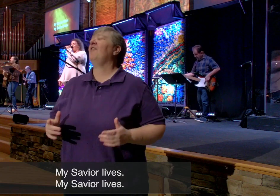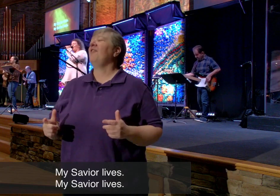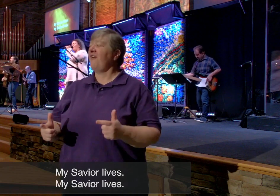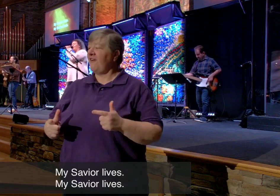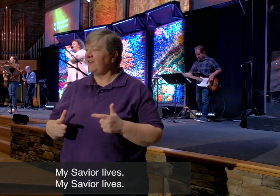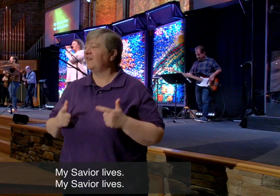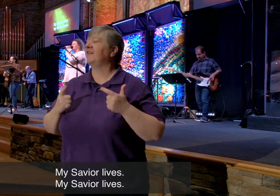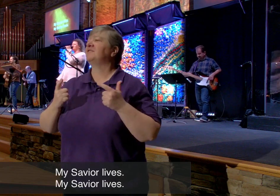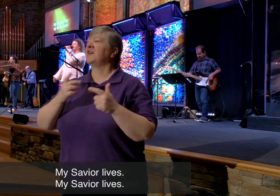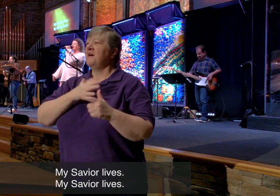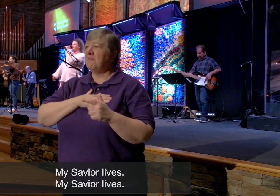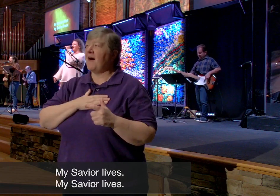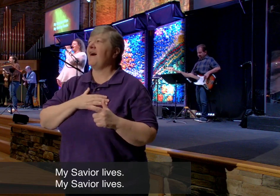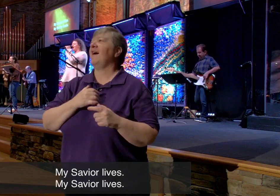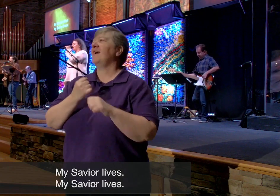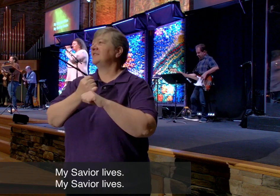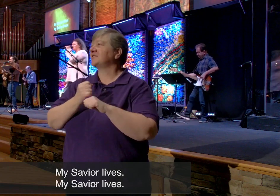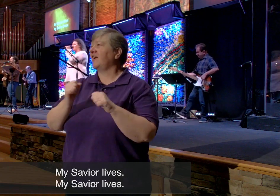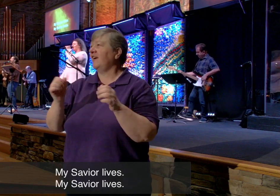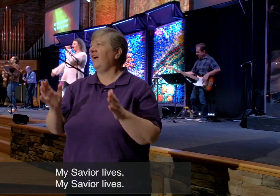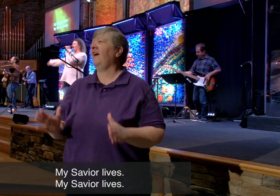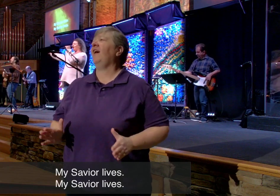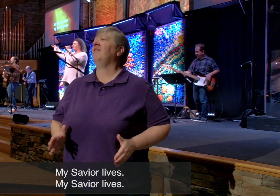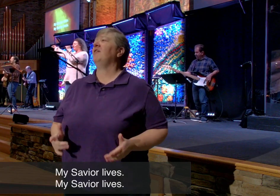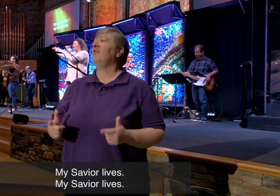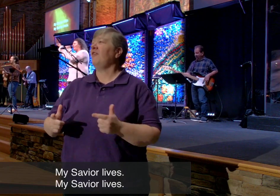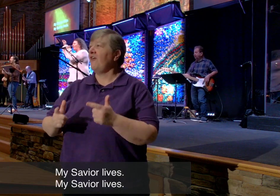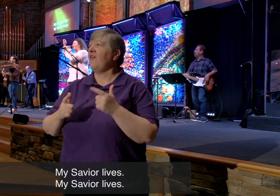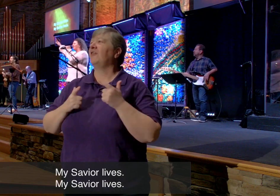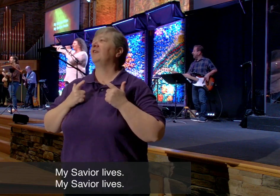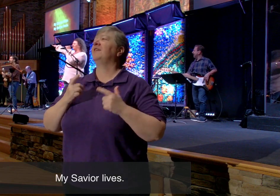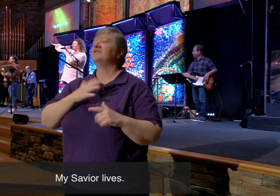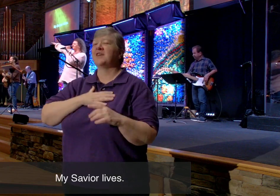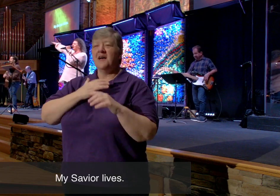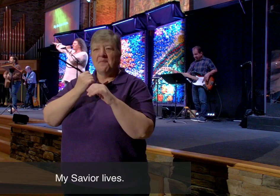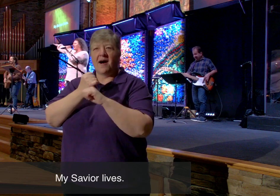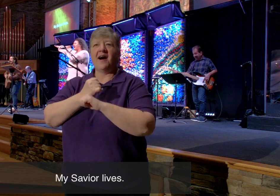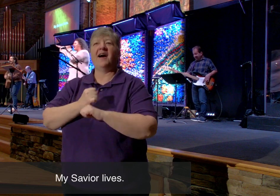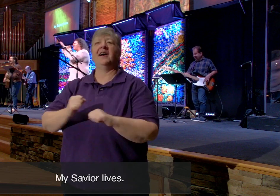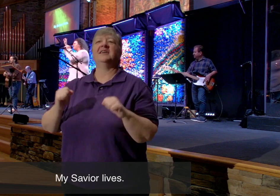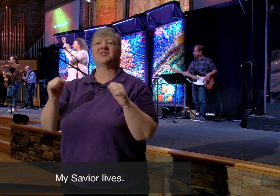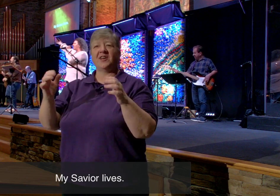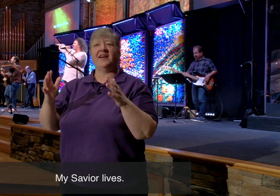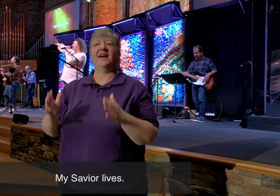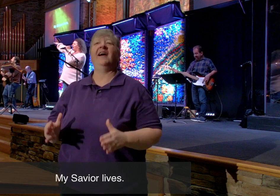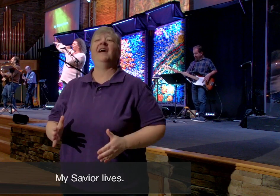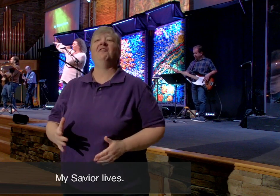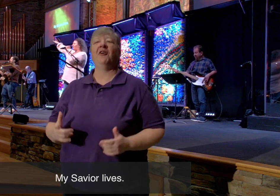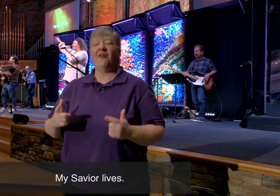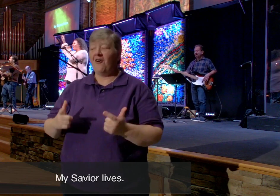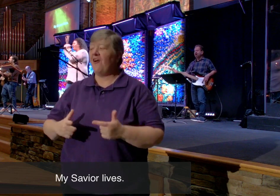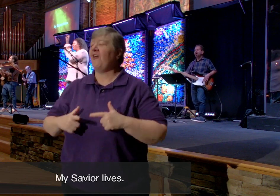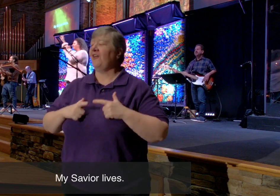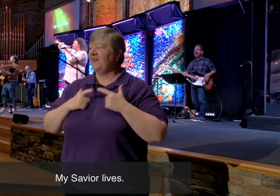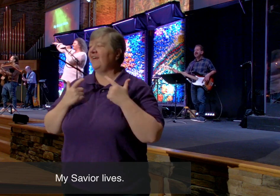My Savior lives. My Savior lives.